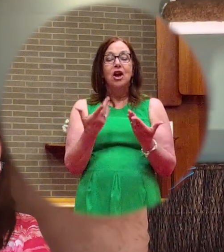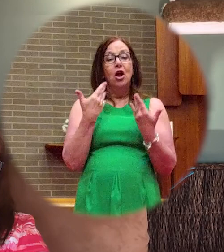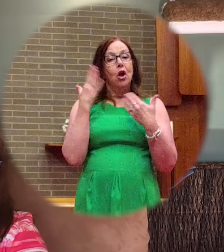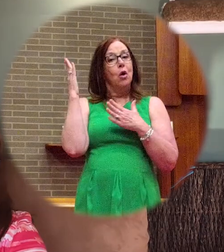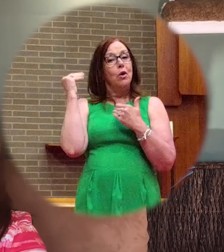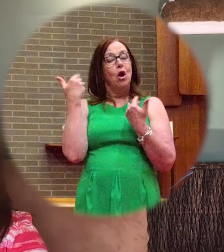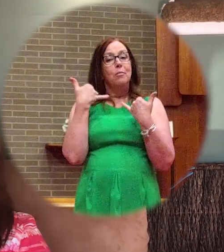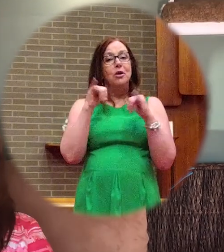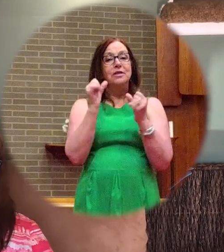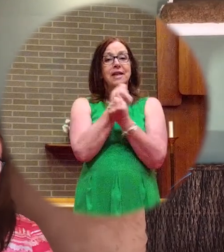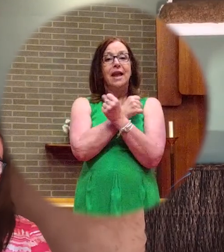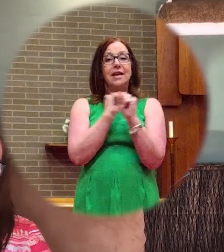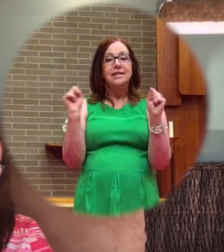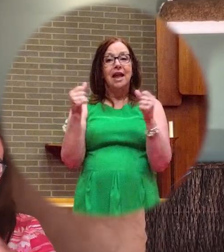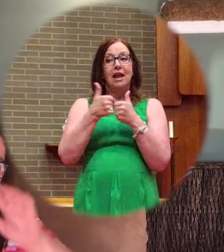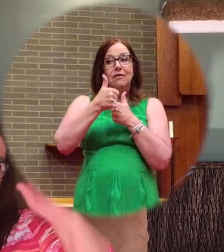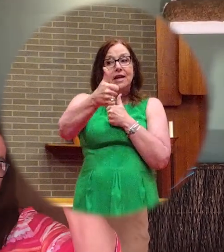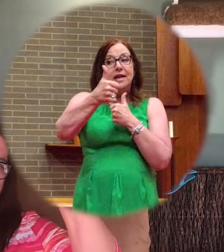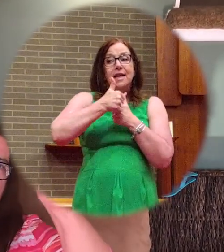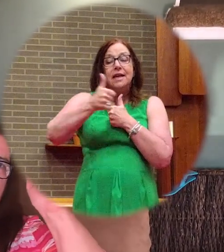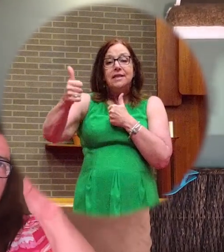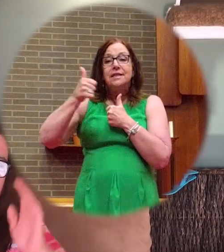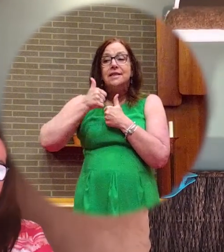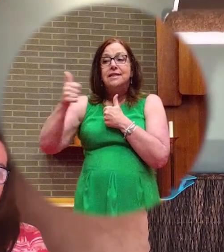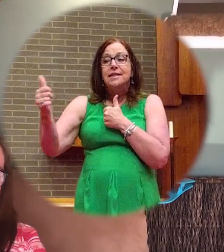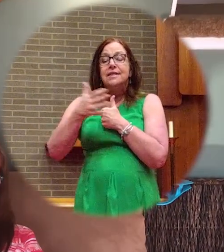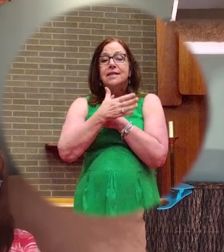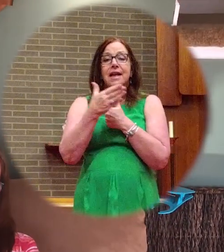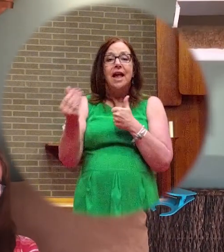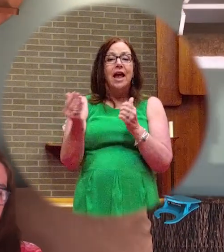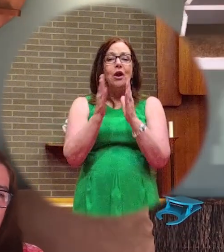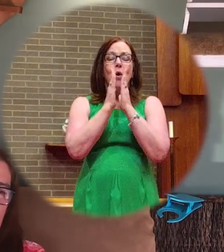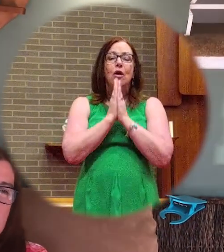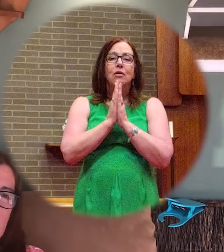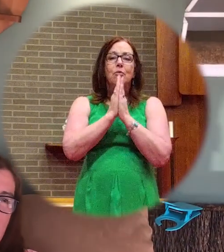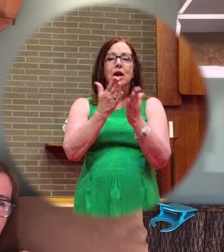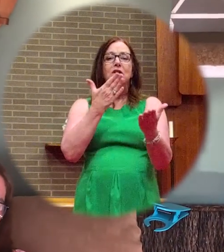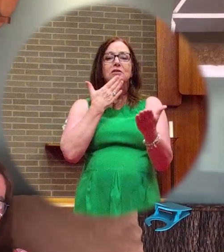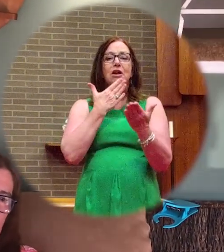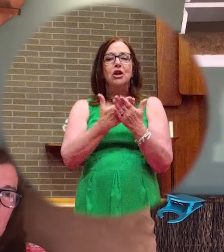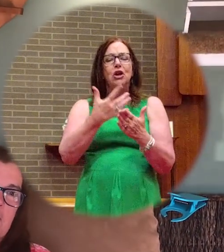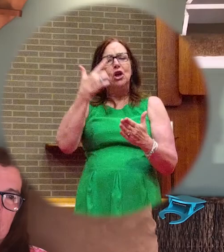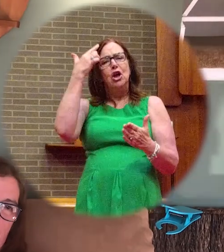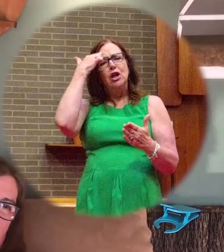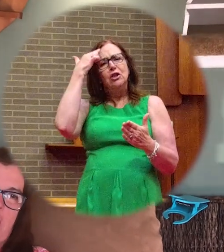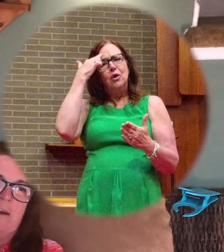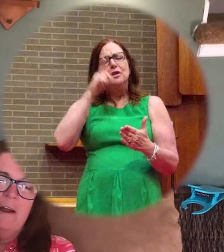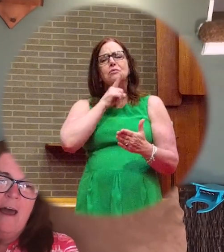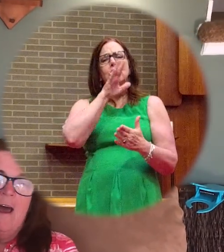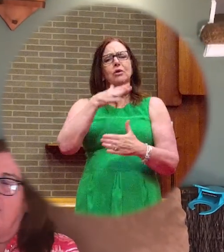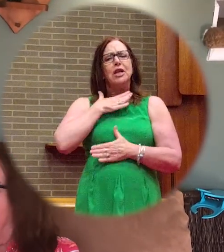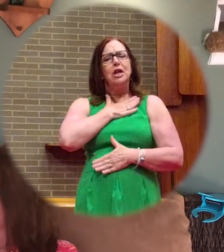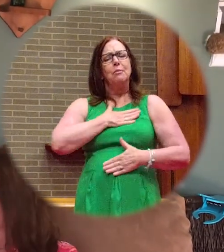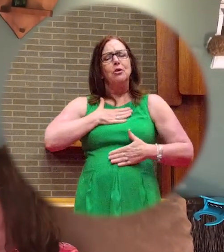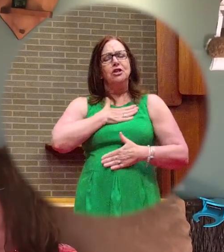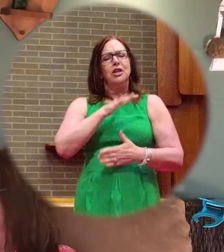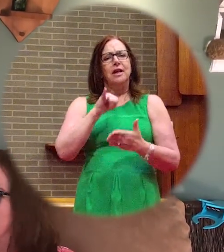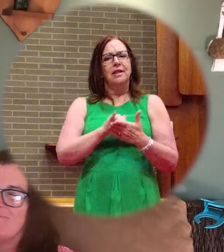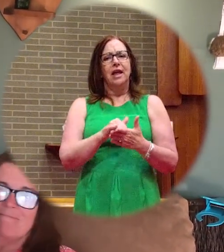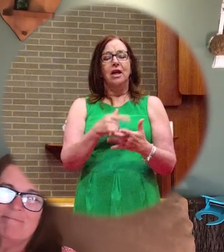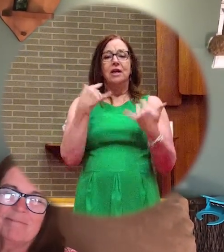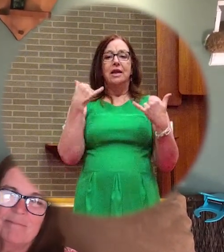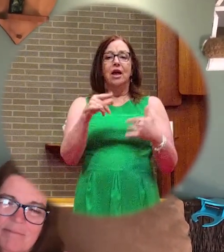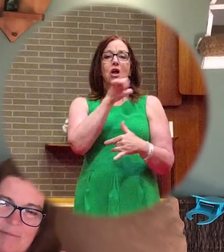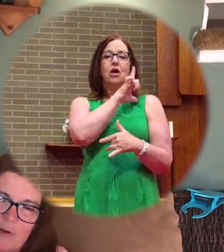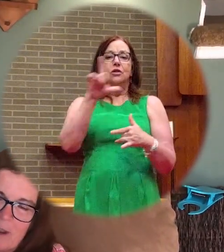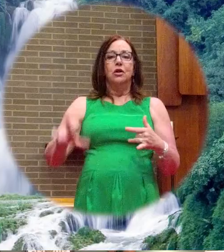and distancing themselves. And thank you guys for all the prayers and all the good thoughts from me and my colleagues. We really appreciate it. Let us say the